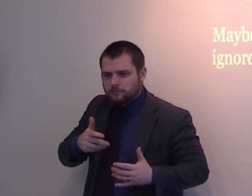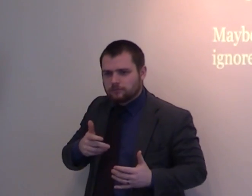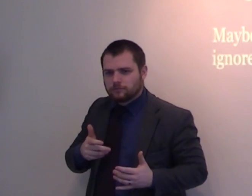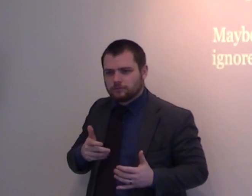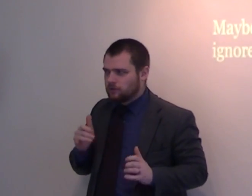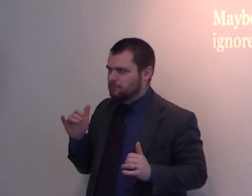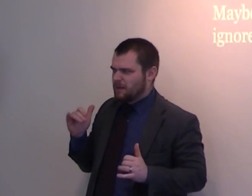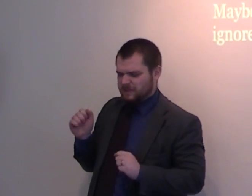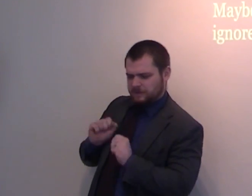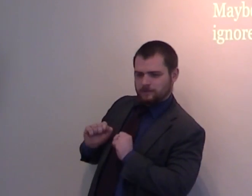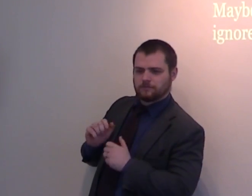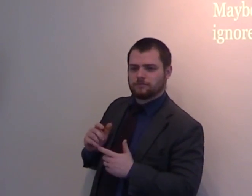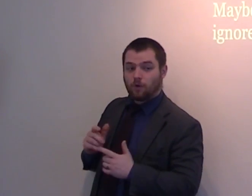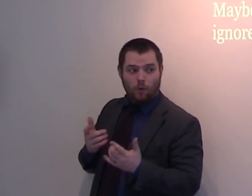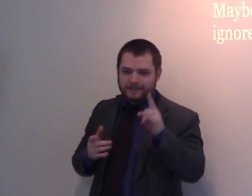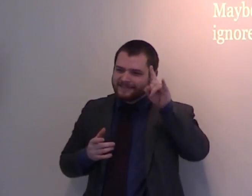Maybe the devil tempts me.